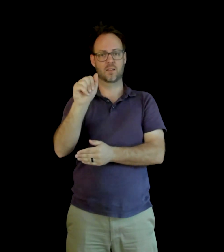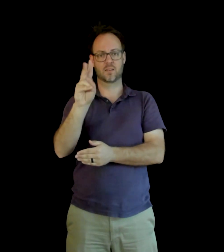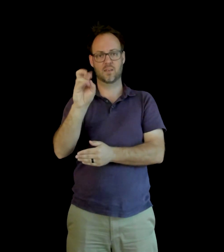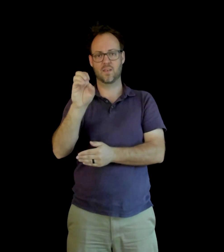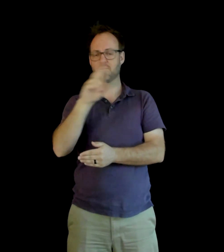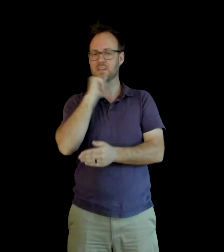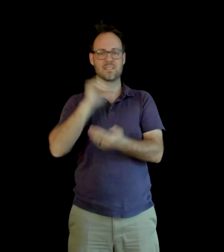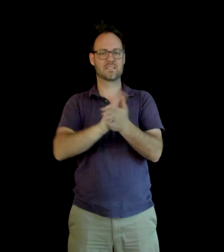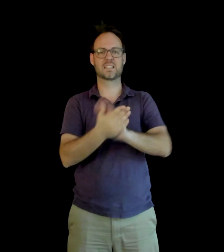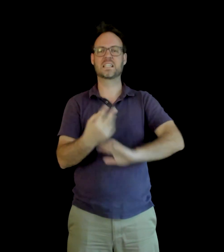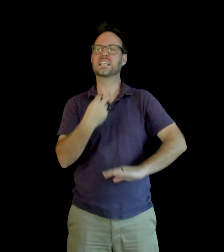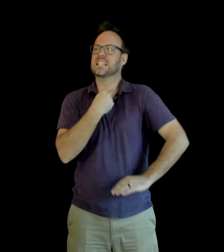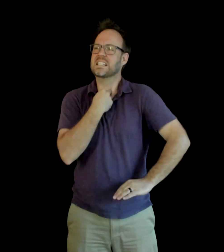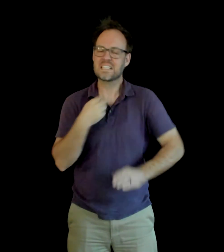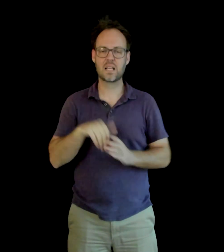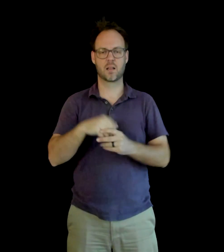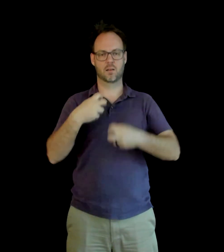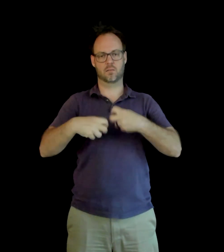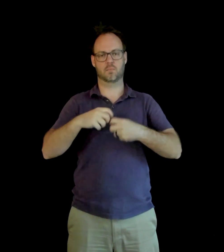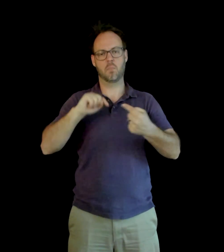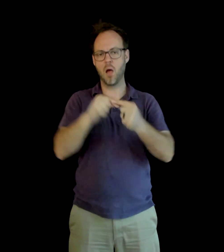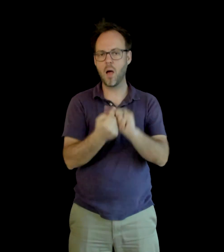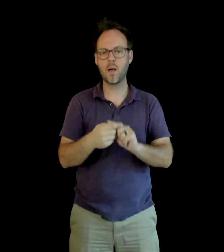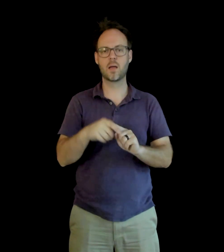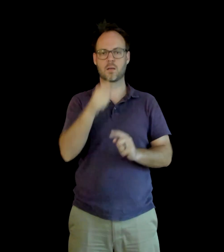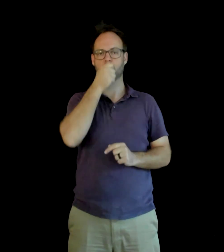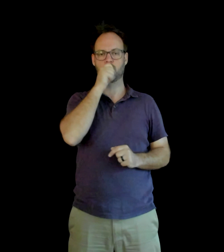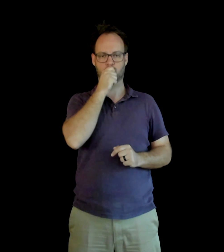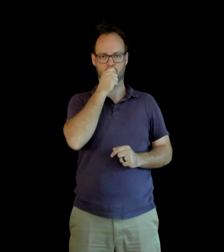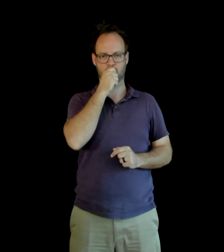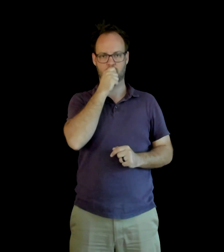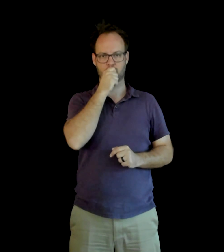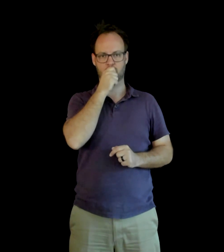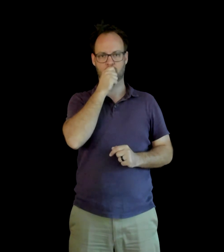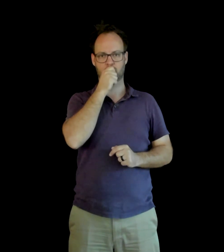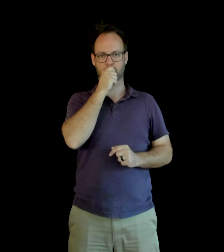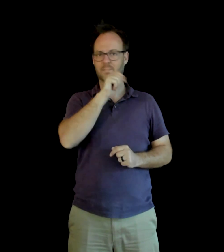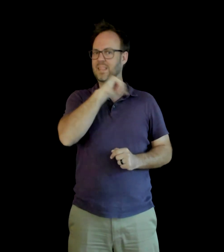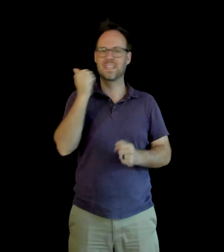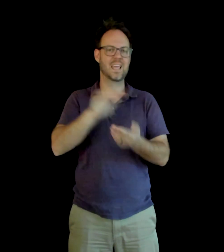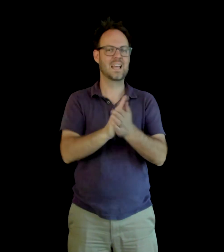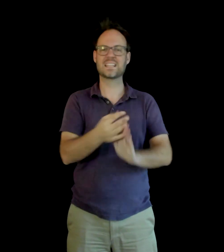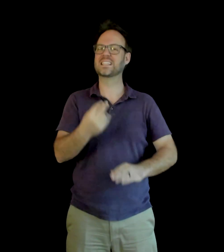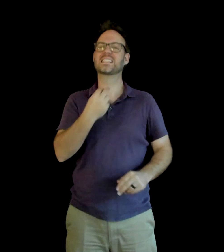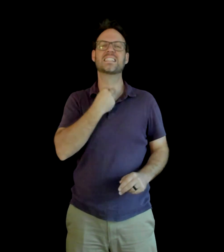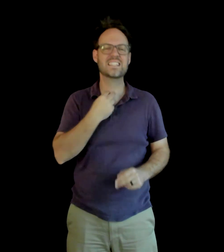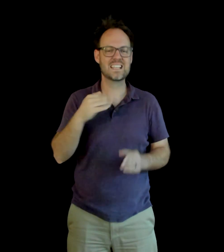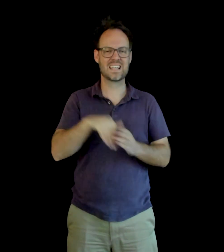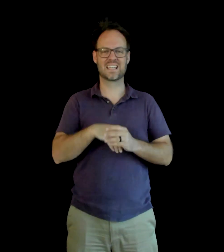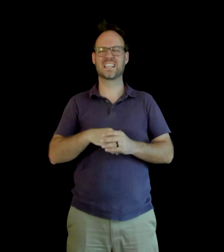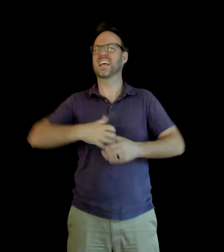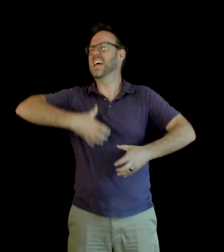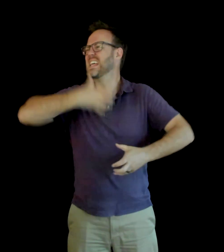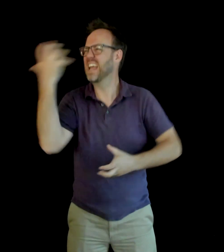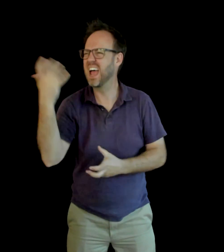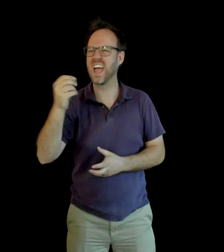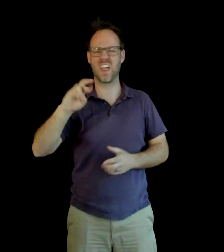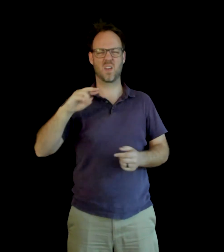David doesn't get stuck in his problem, his pain, and his suffering. He doesn't get stuck in his